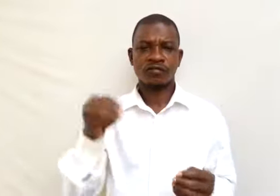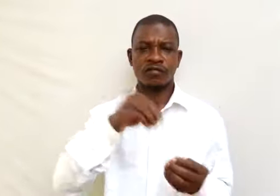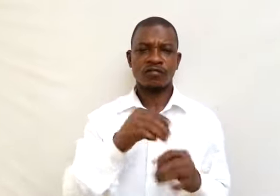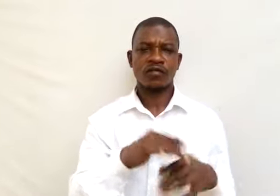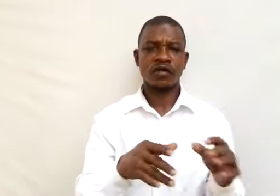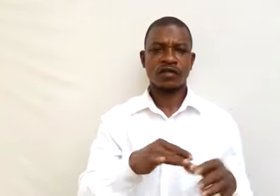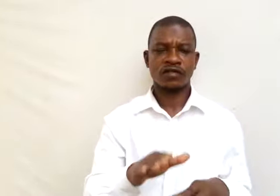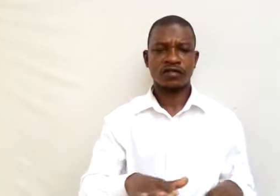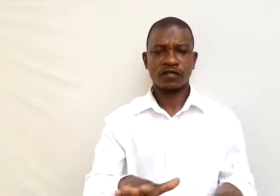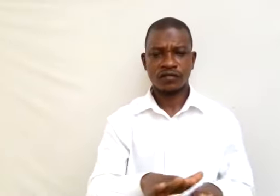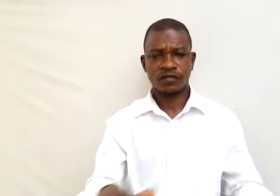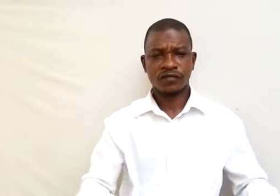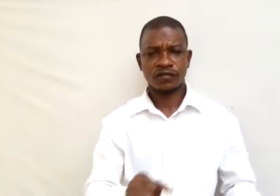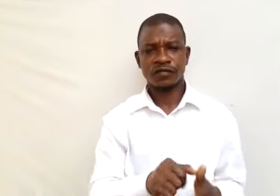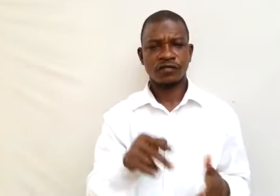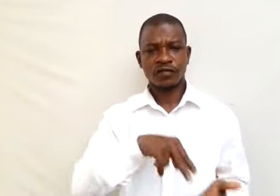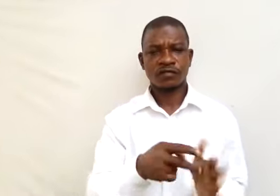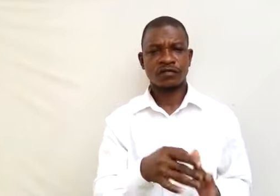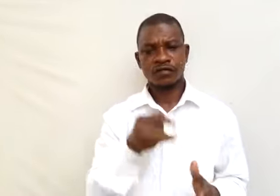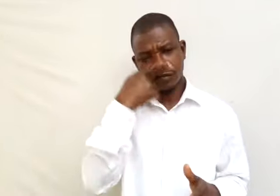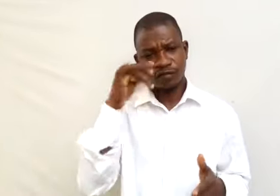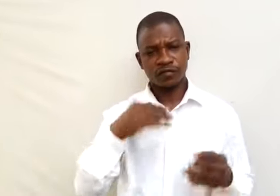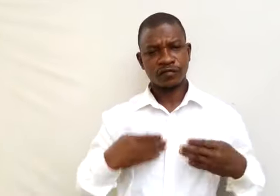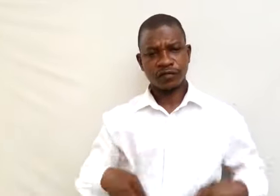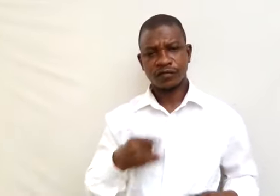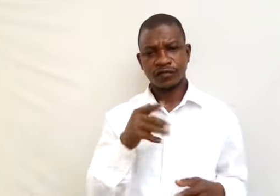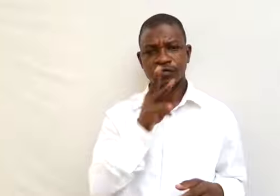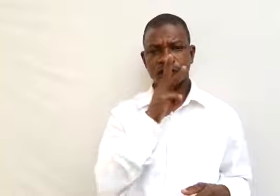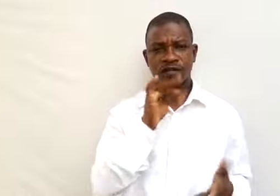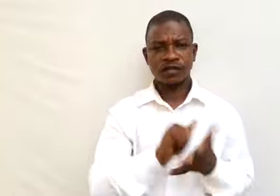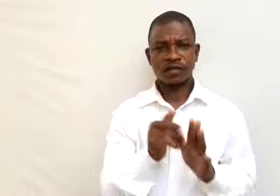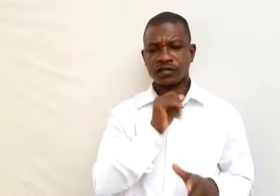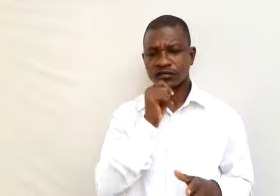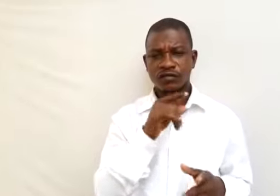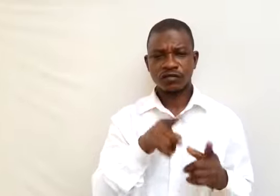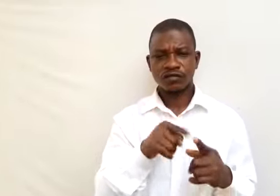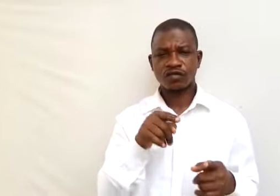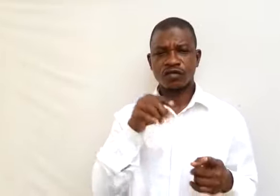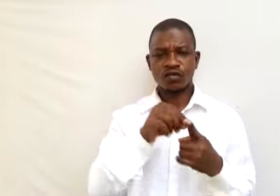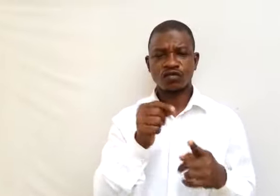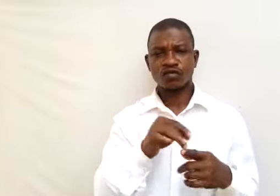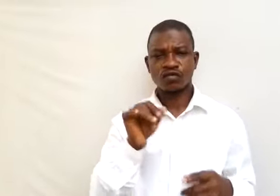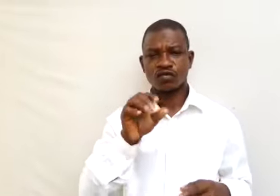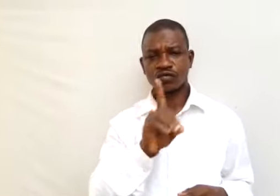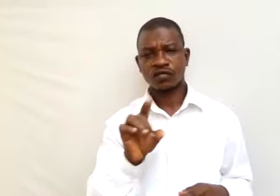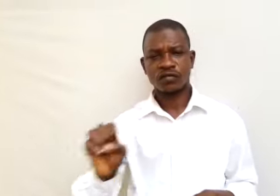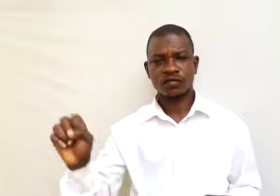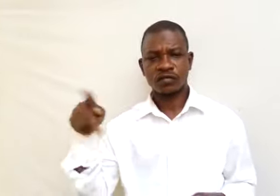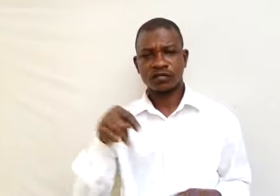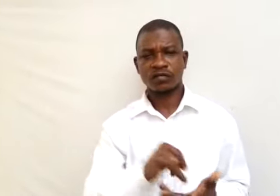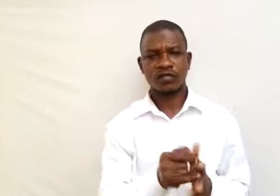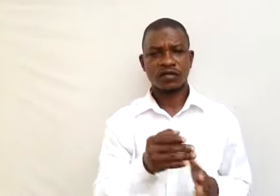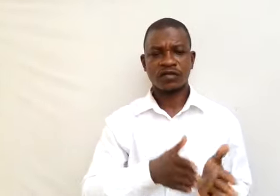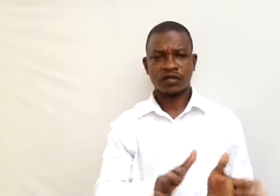the surface. Which means because of the body of the water that is not too deep and shallow, then there is availability of oxygen